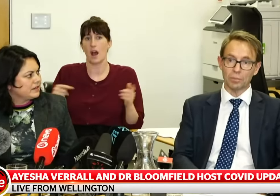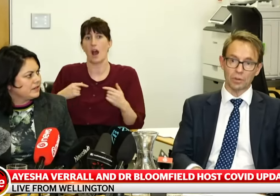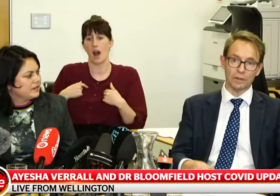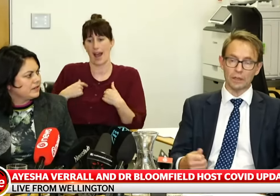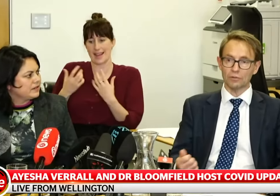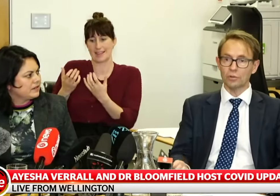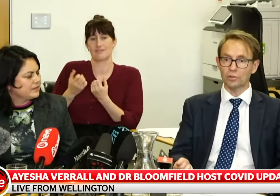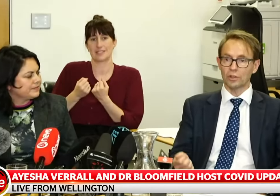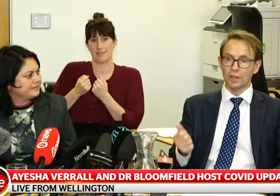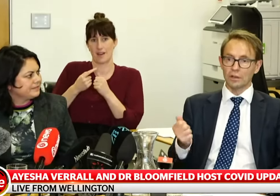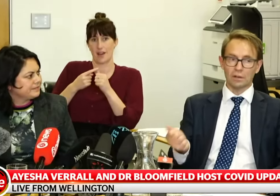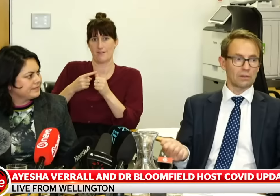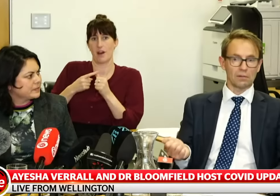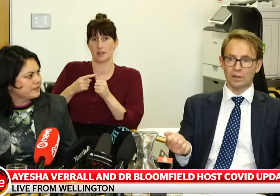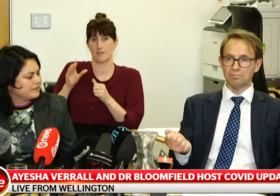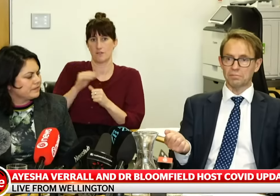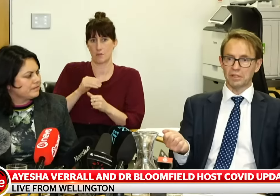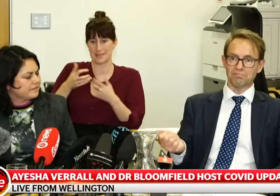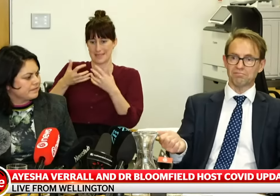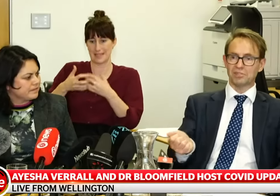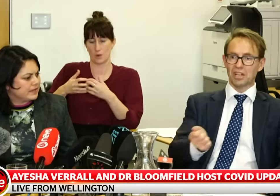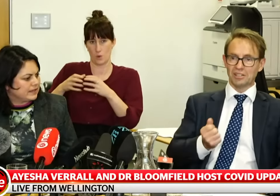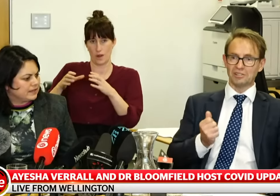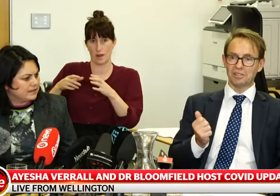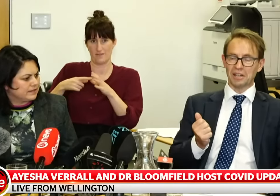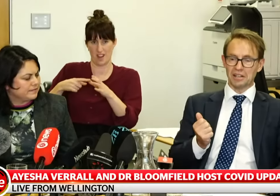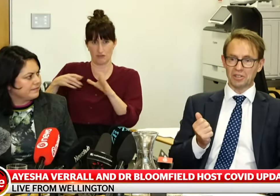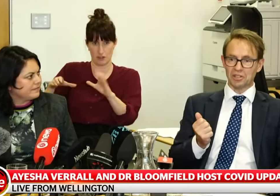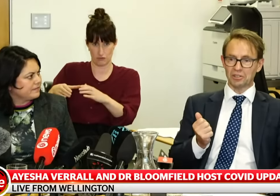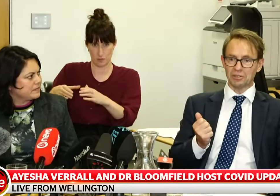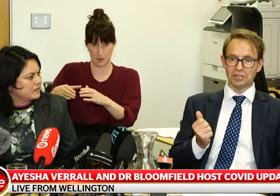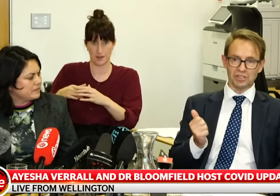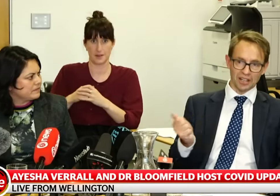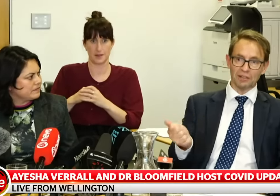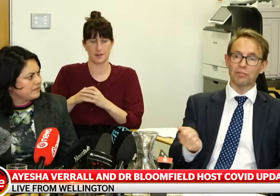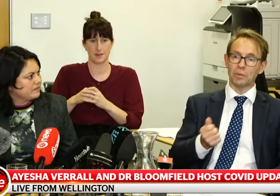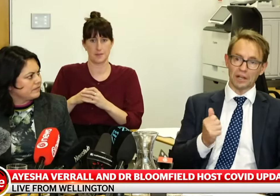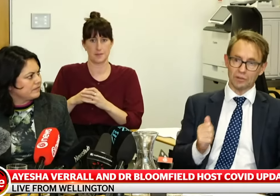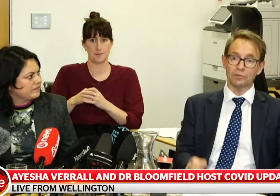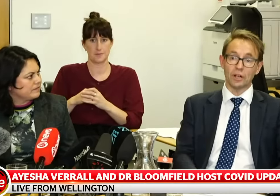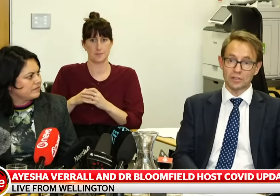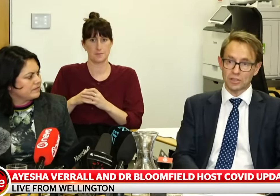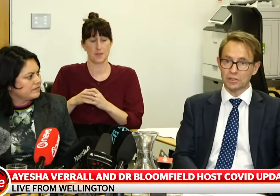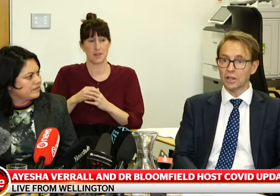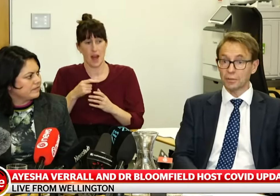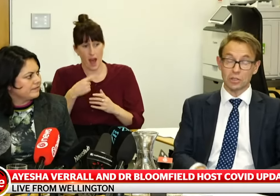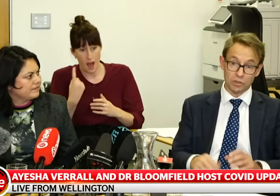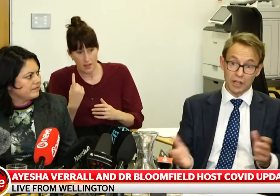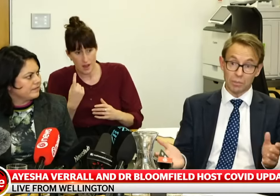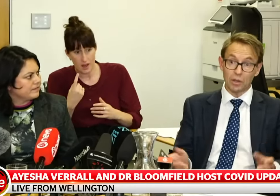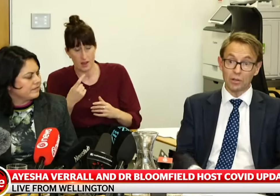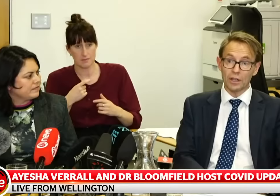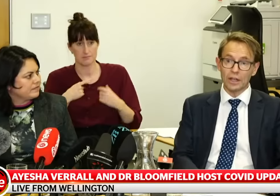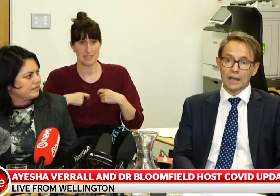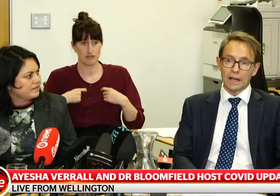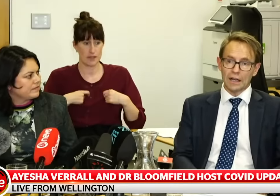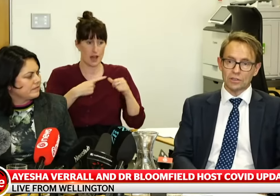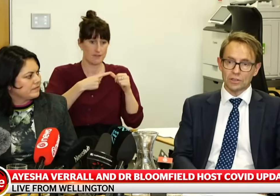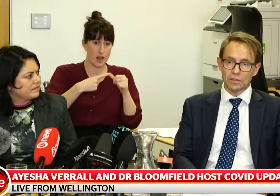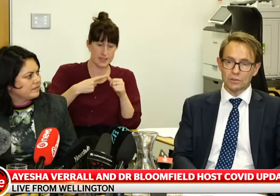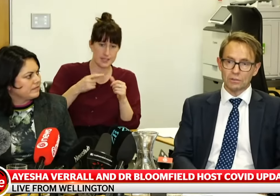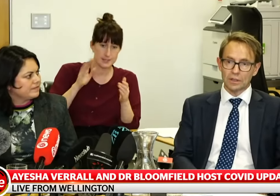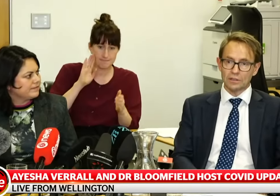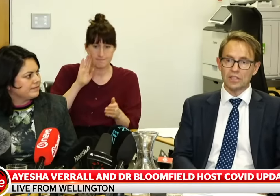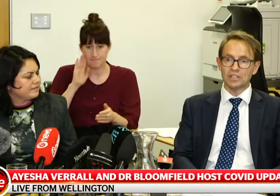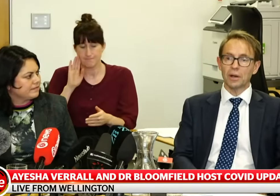the main input. And then, of course, I get a sounding from my other advisors inside the ministry and beyond,